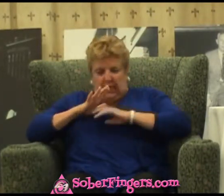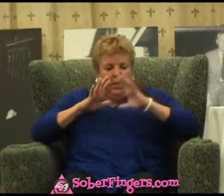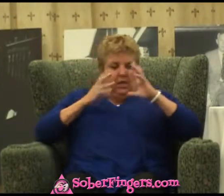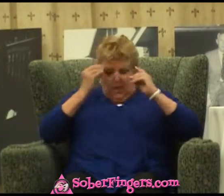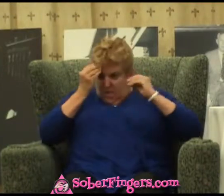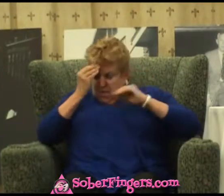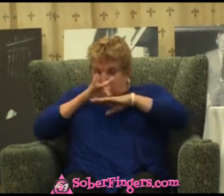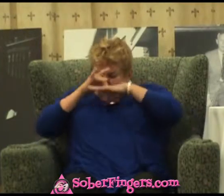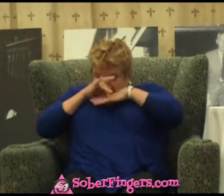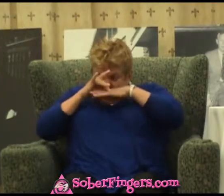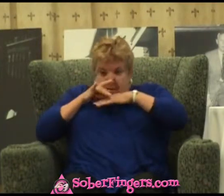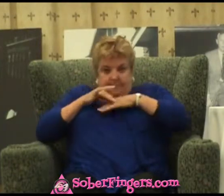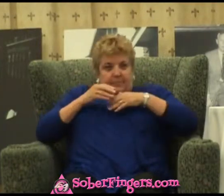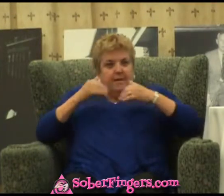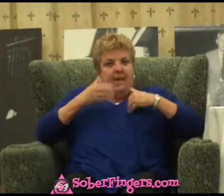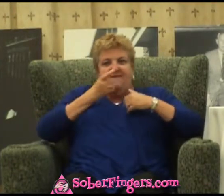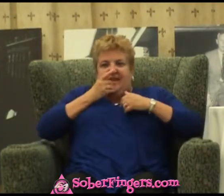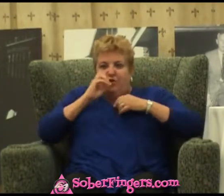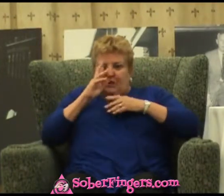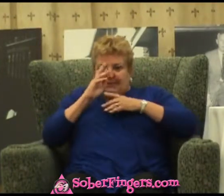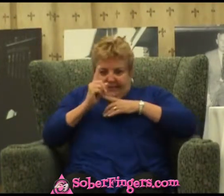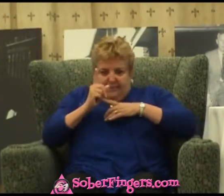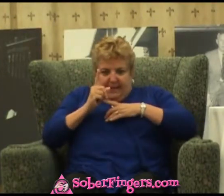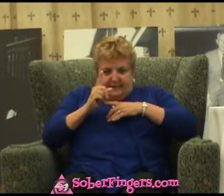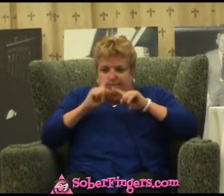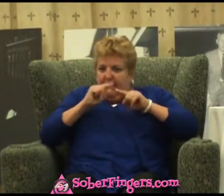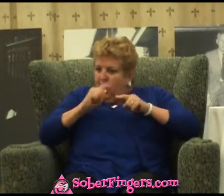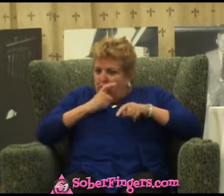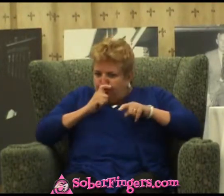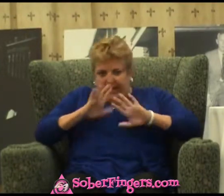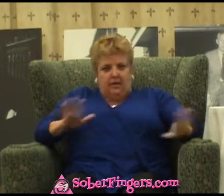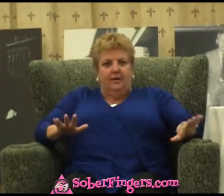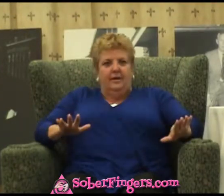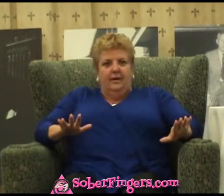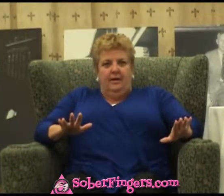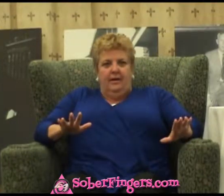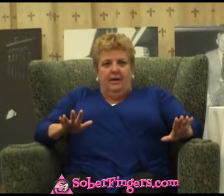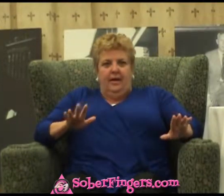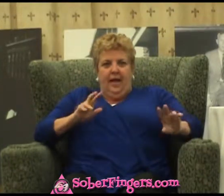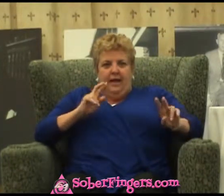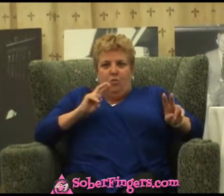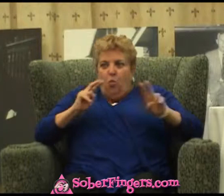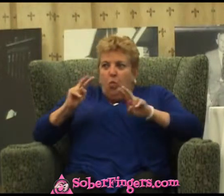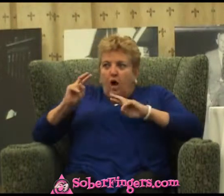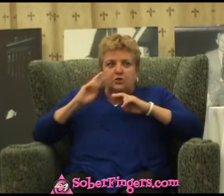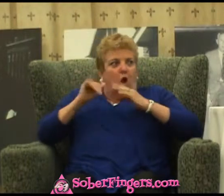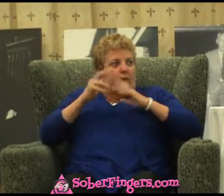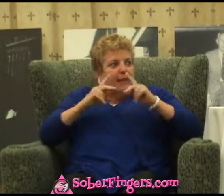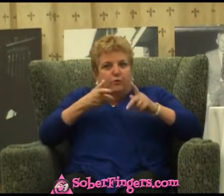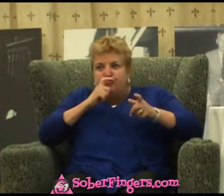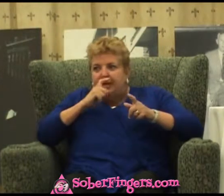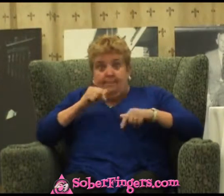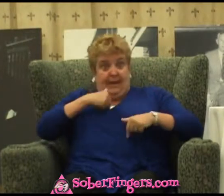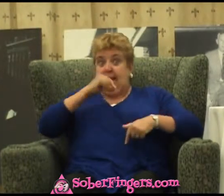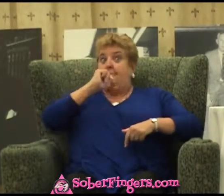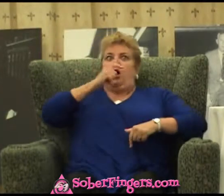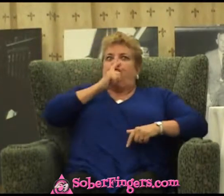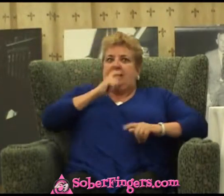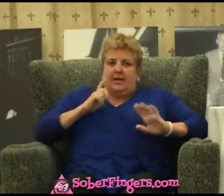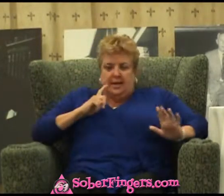Have dinner, you know, in 6 minutes, not drinking. Watch Walter Cronkite, not drinking. And then that's the way it is.